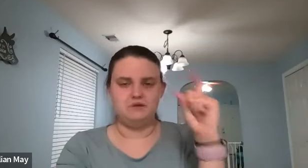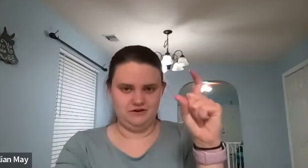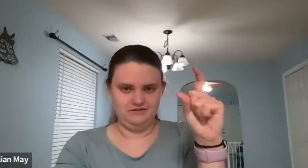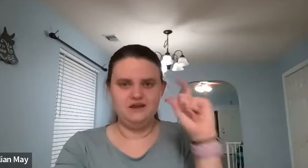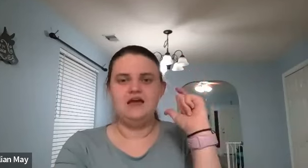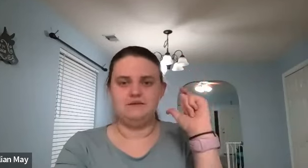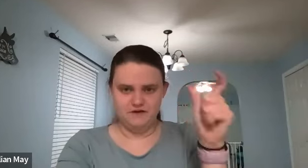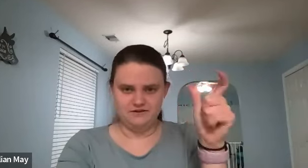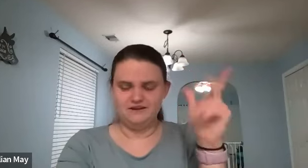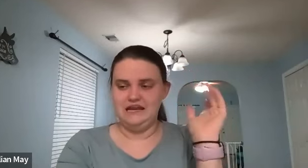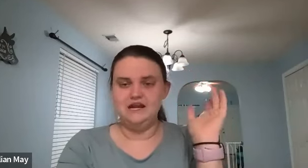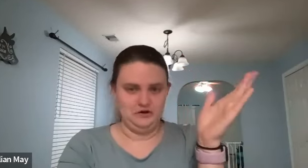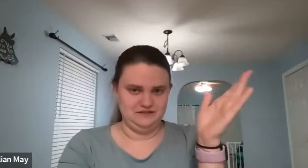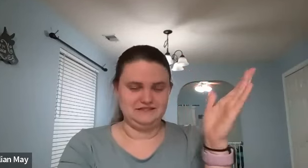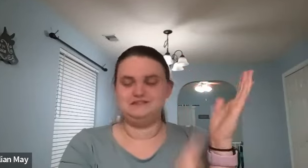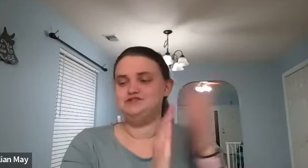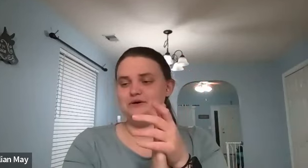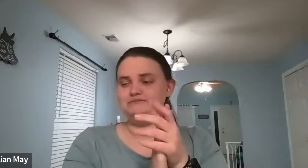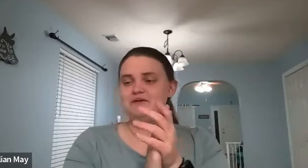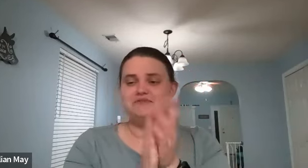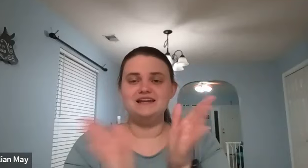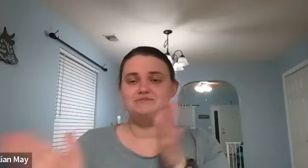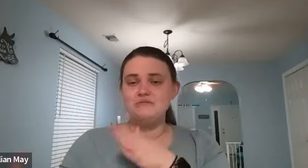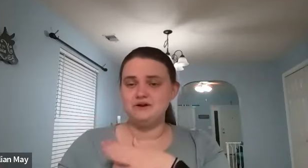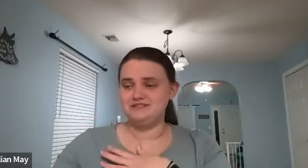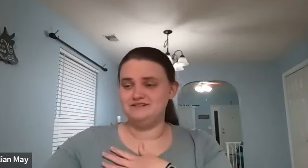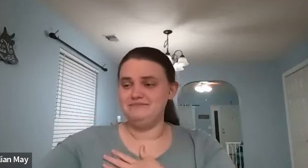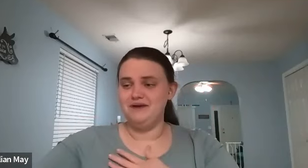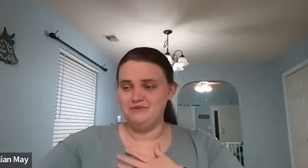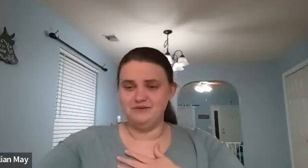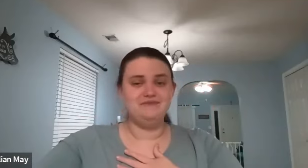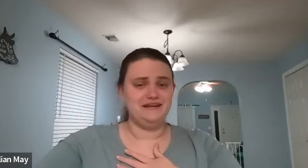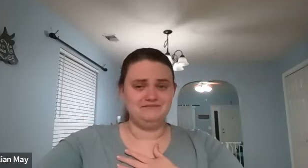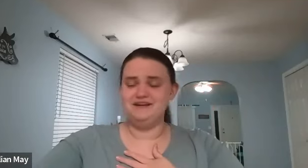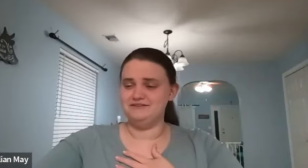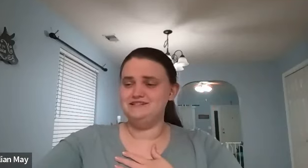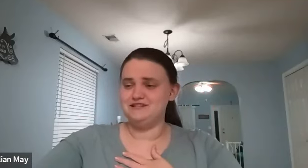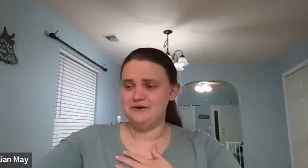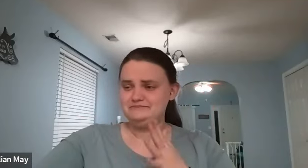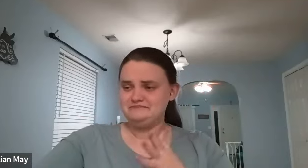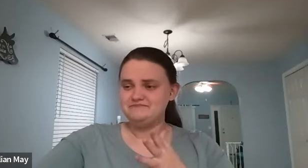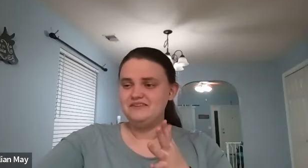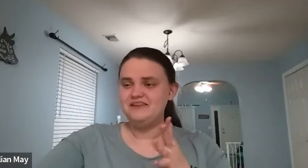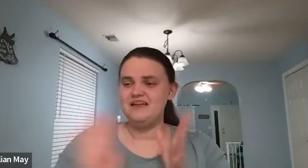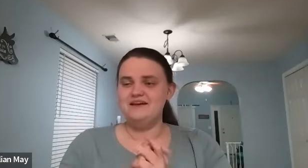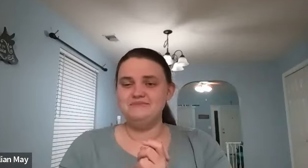brother and my father, and it hurts. So, but that is more personally my problem than anybody else's. So, but